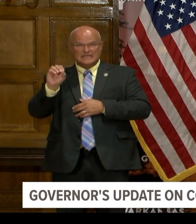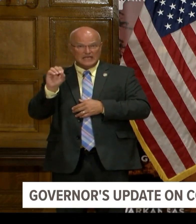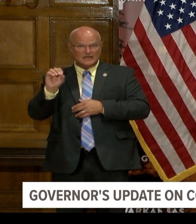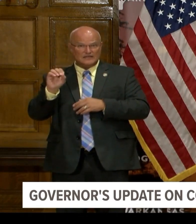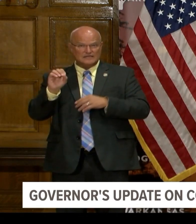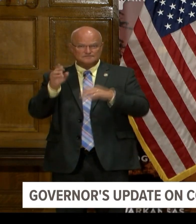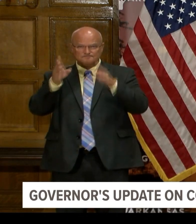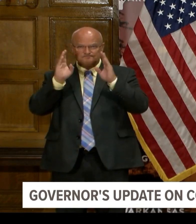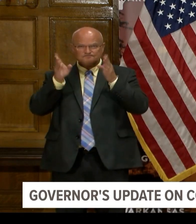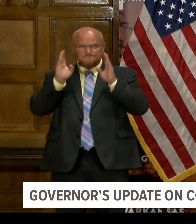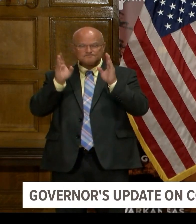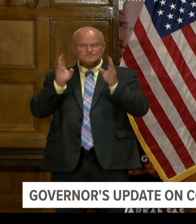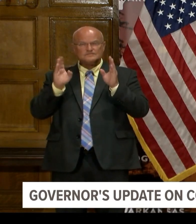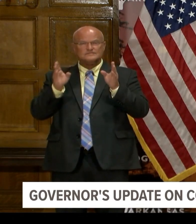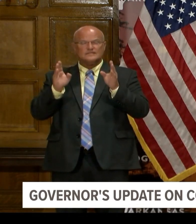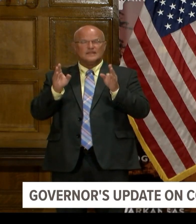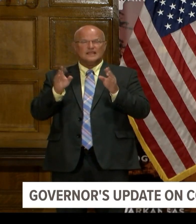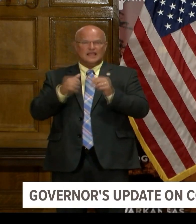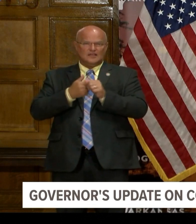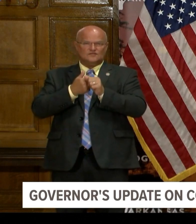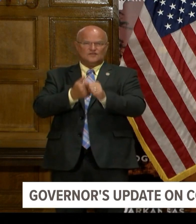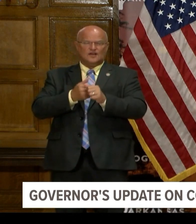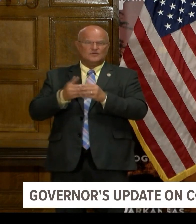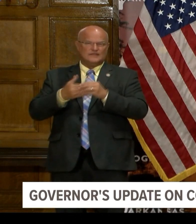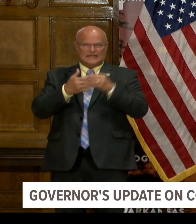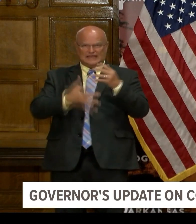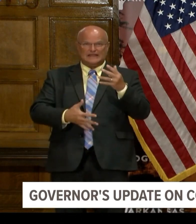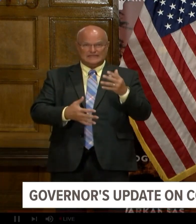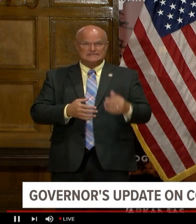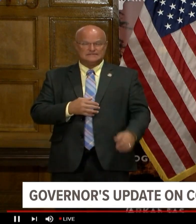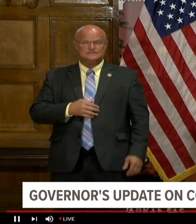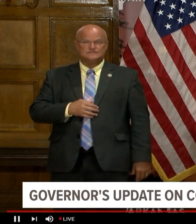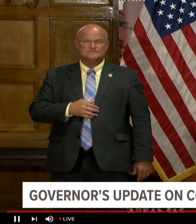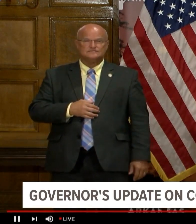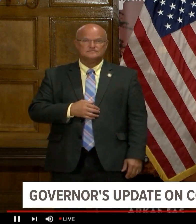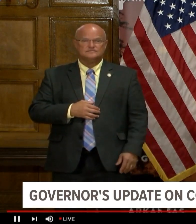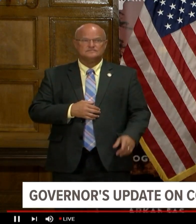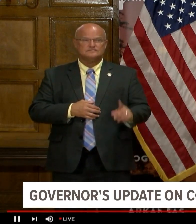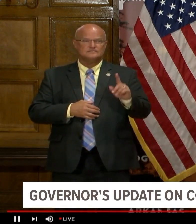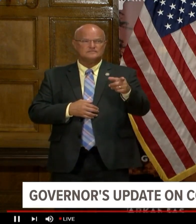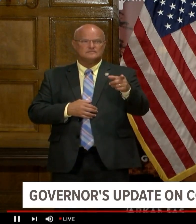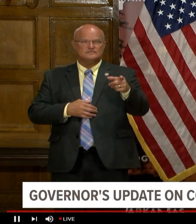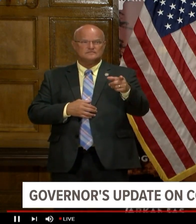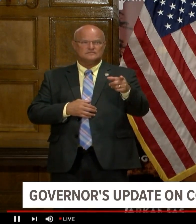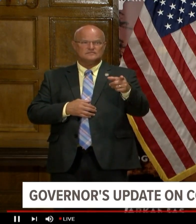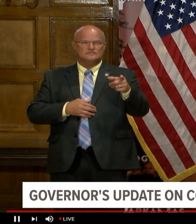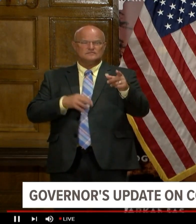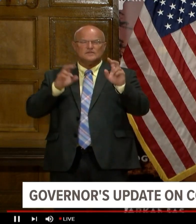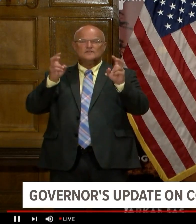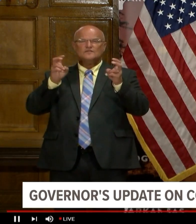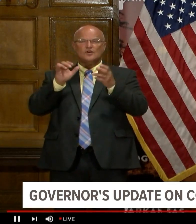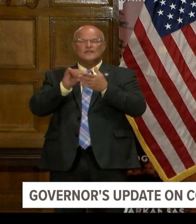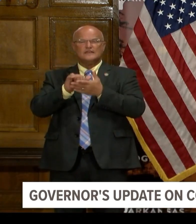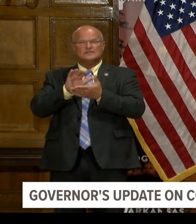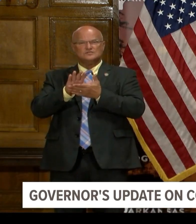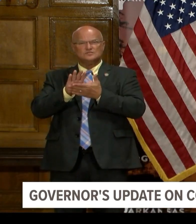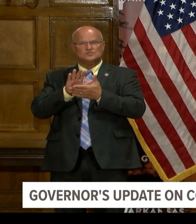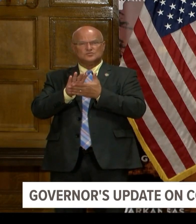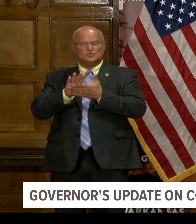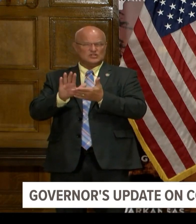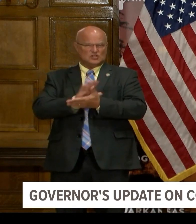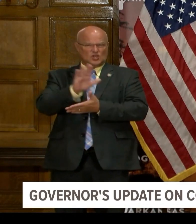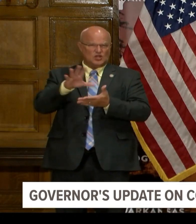paying attention to it, following all the guidelines. Yes. As far as the school and college